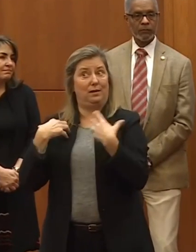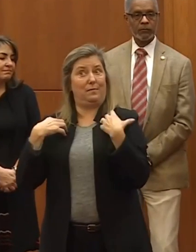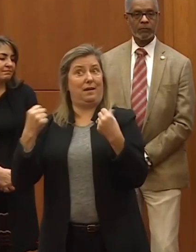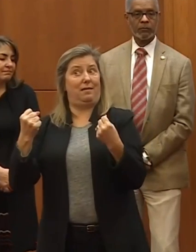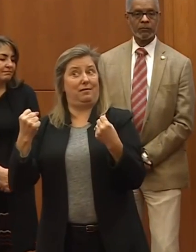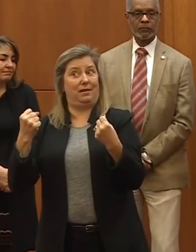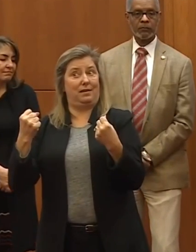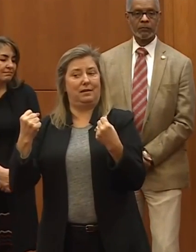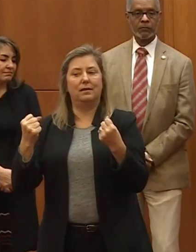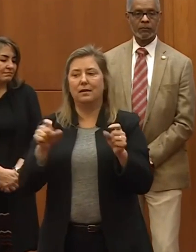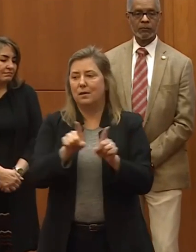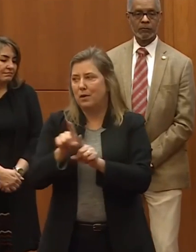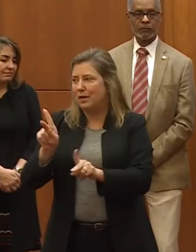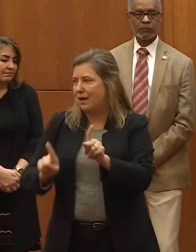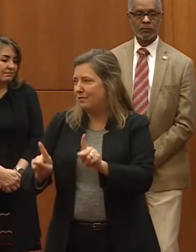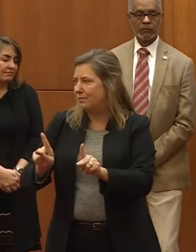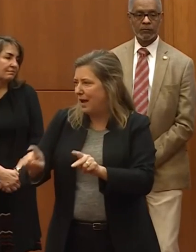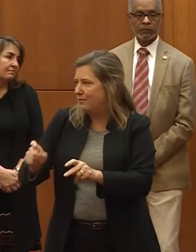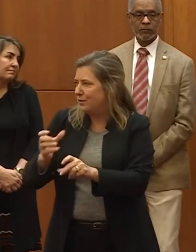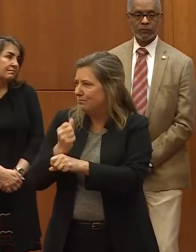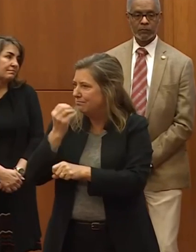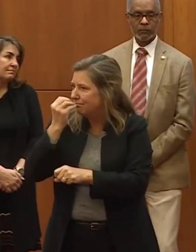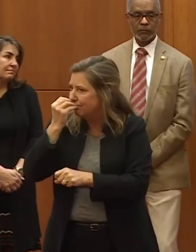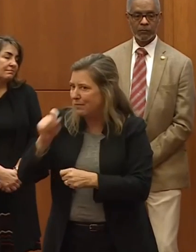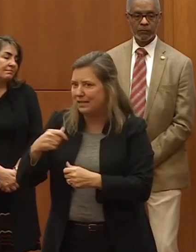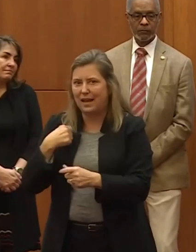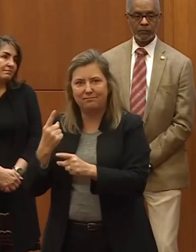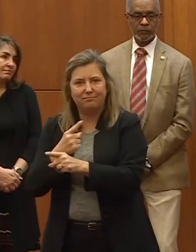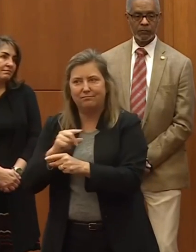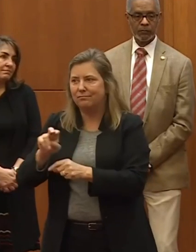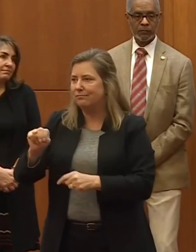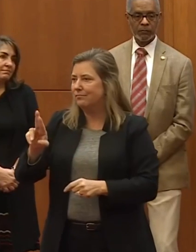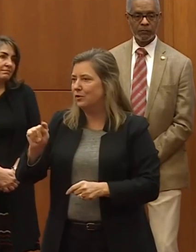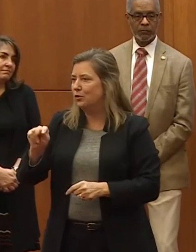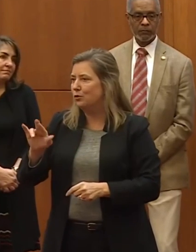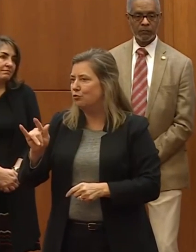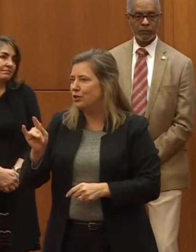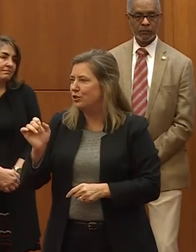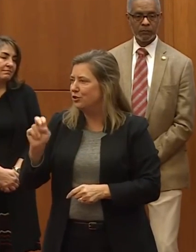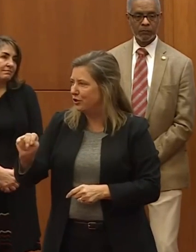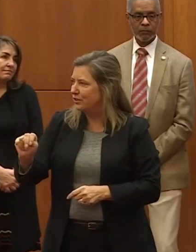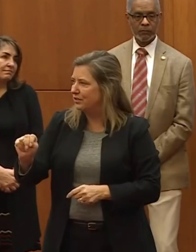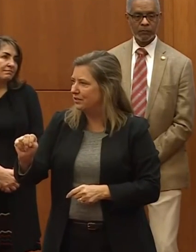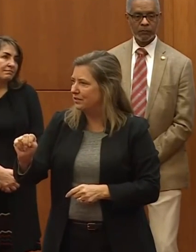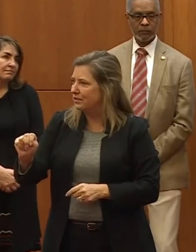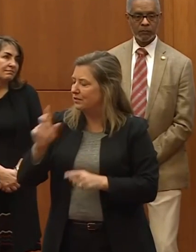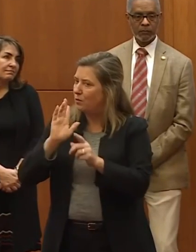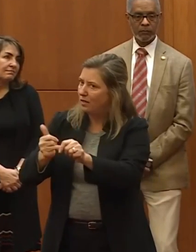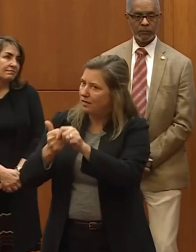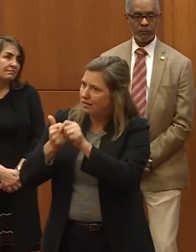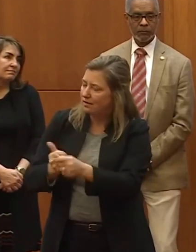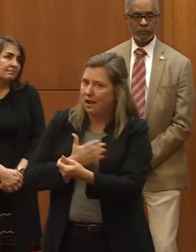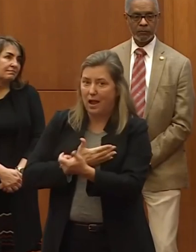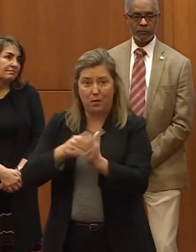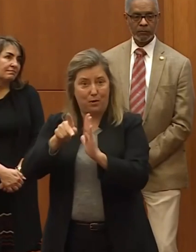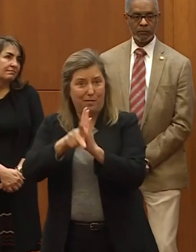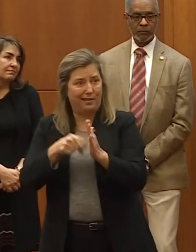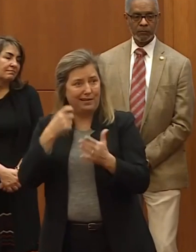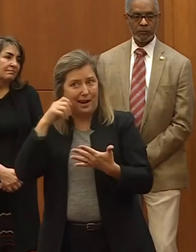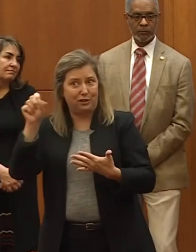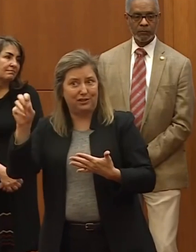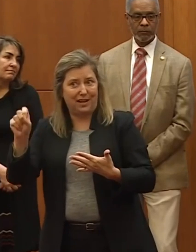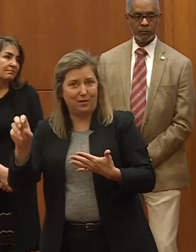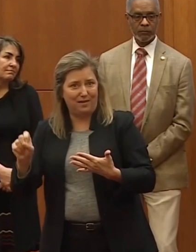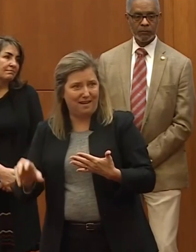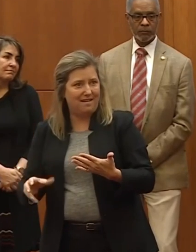that they need to eat. They need to have adequate nutrition, and so. We're going to stick by our policy that I just